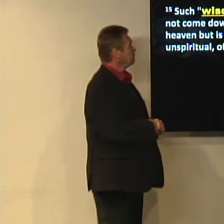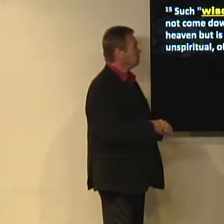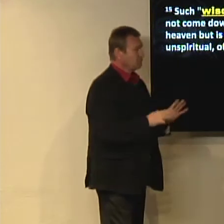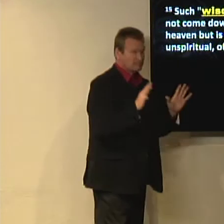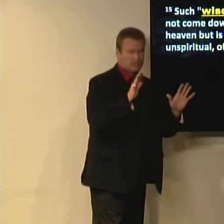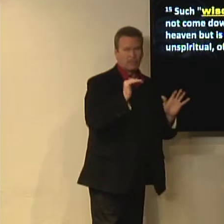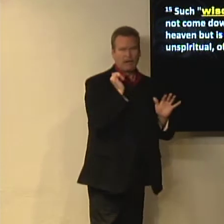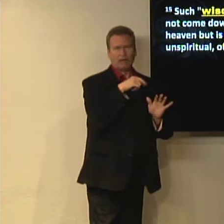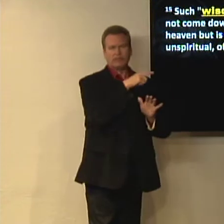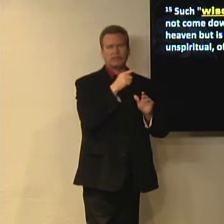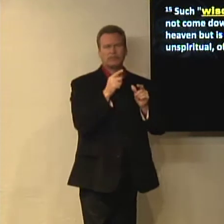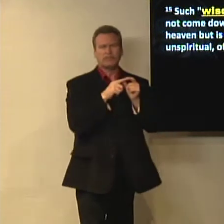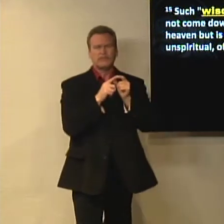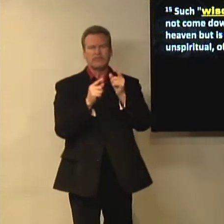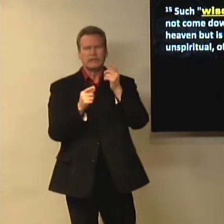says,